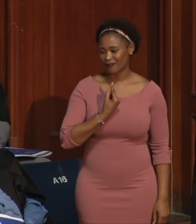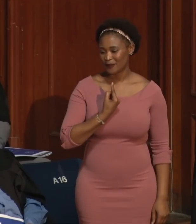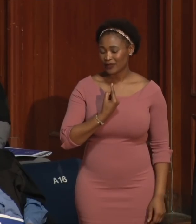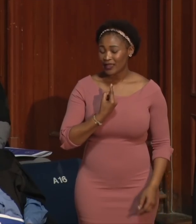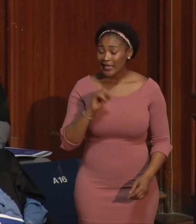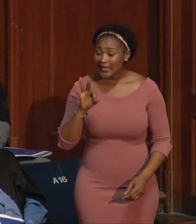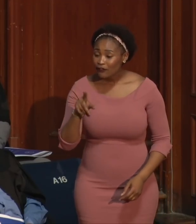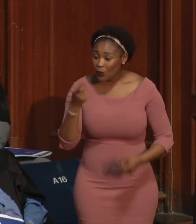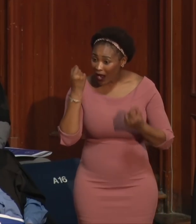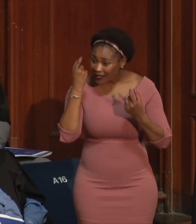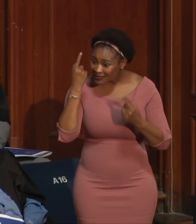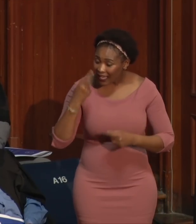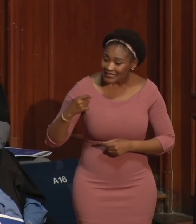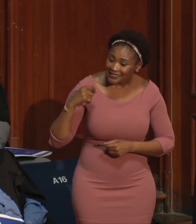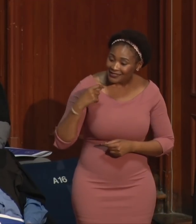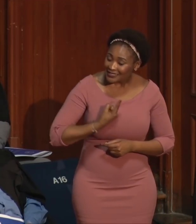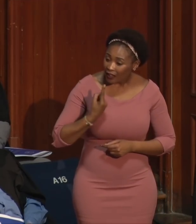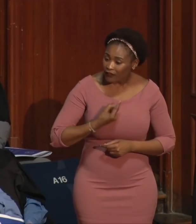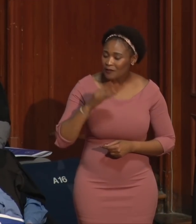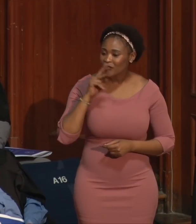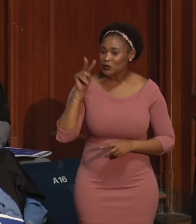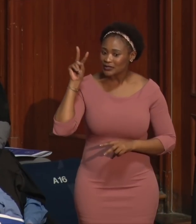self is key to see past that.